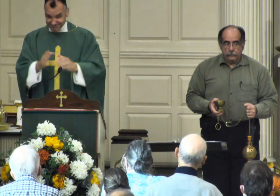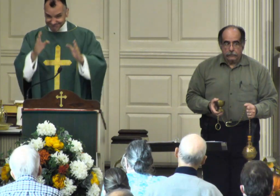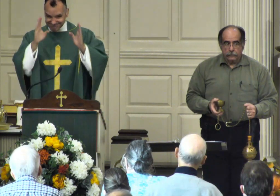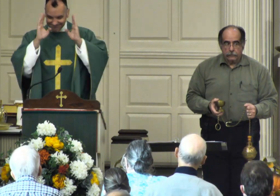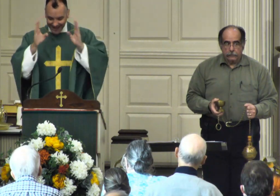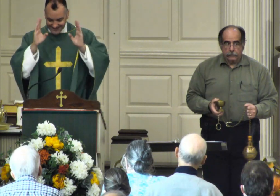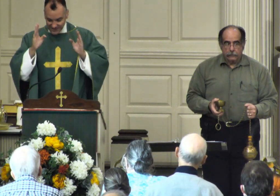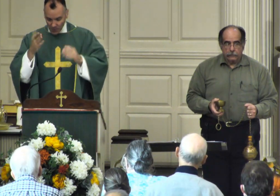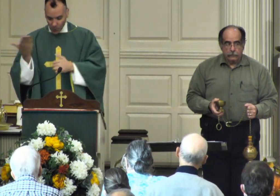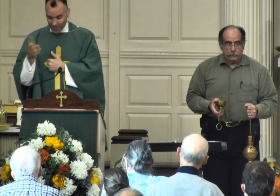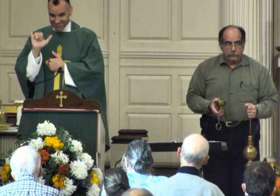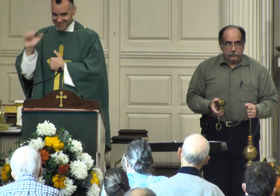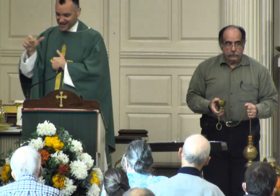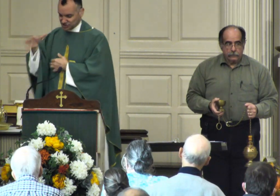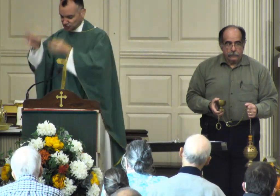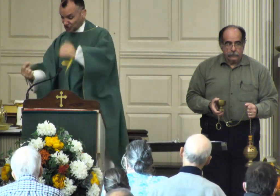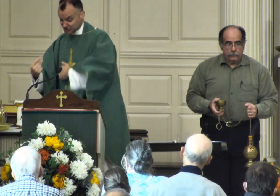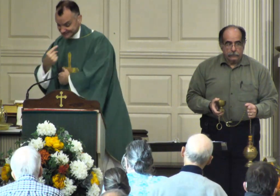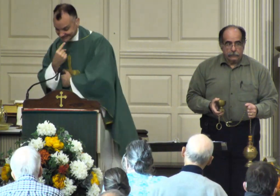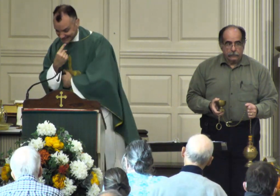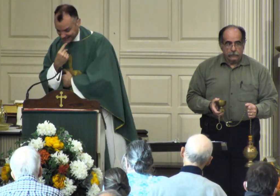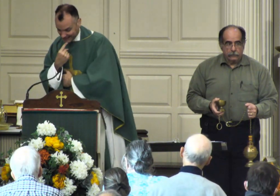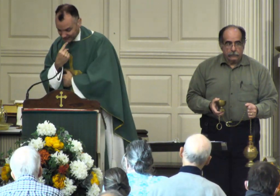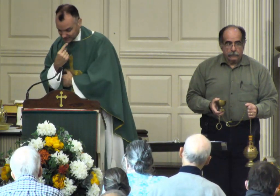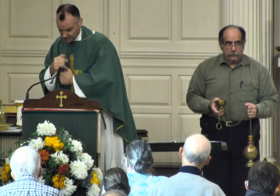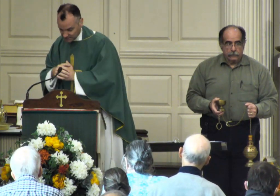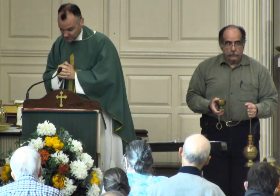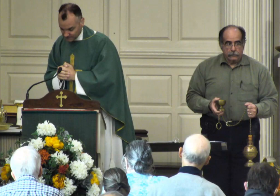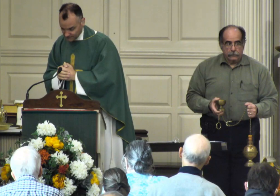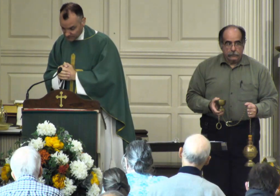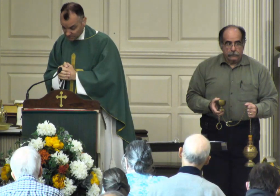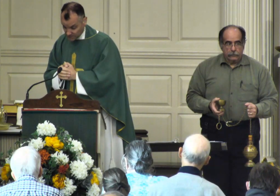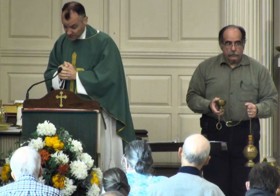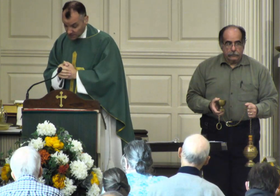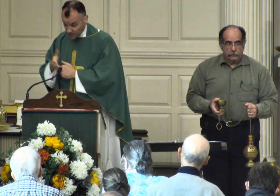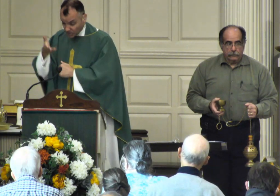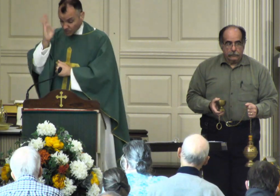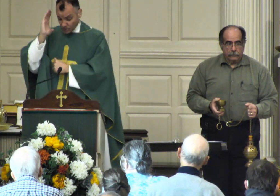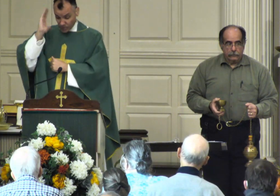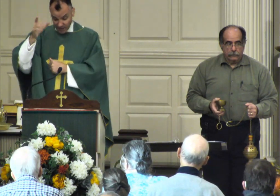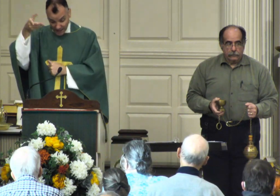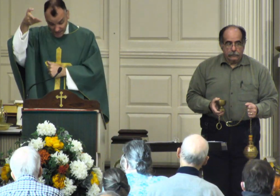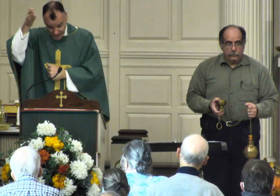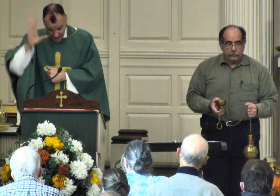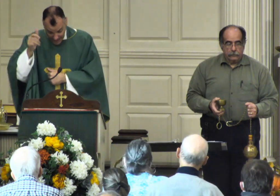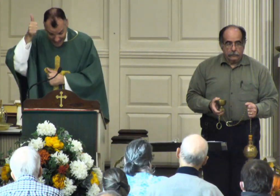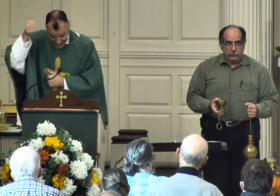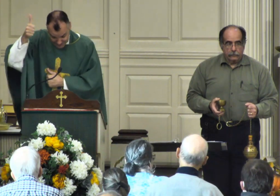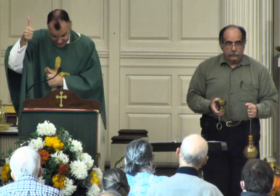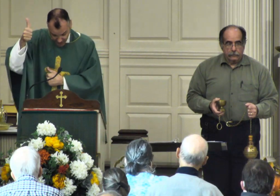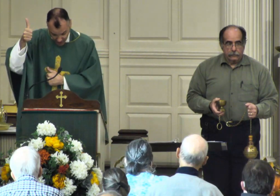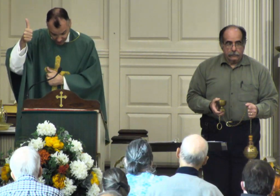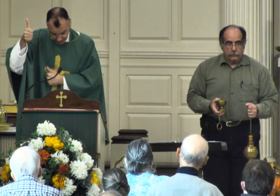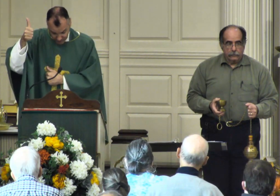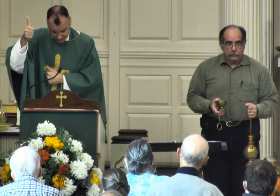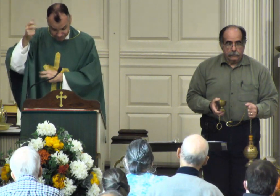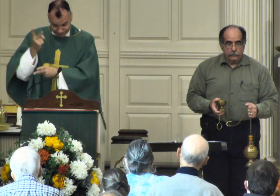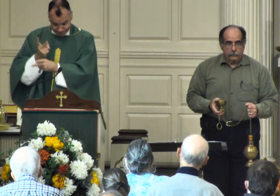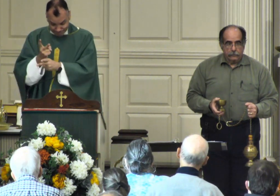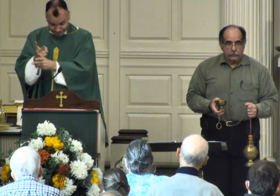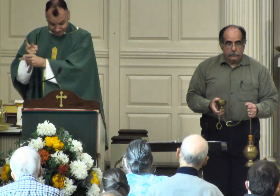The Lord said, 'Pay attention to what the dishonest judge says. Will not